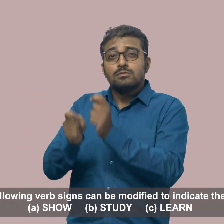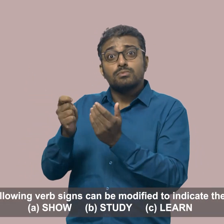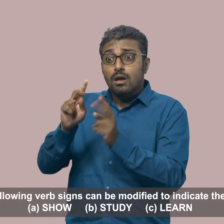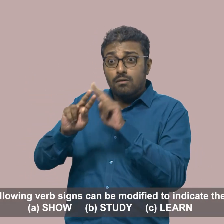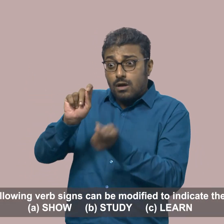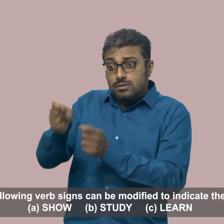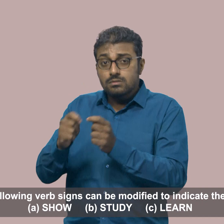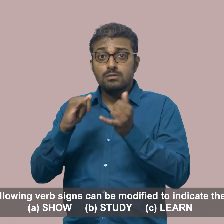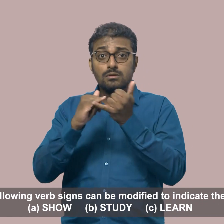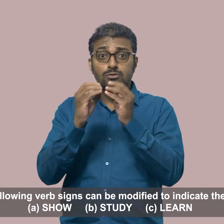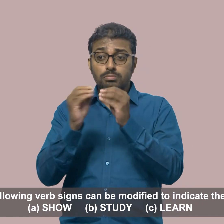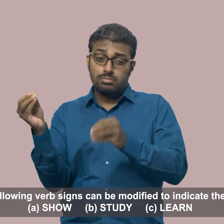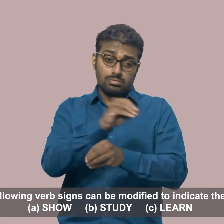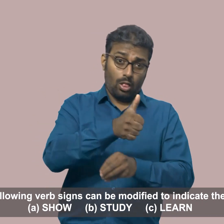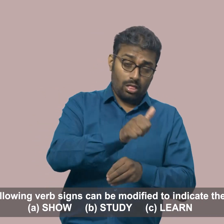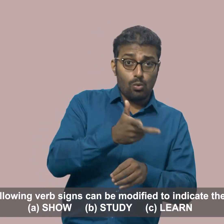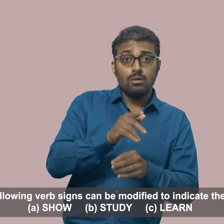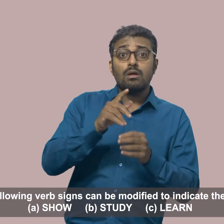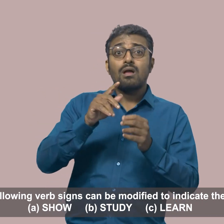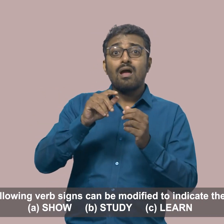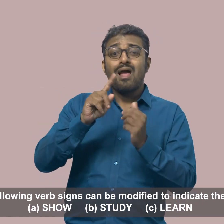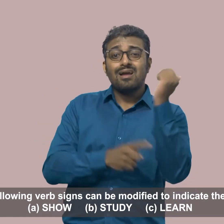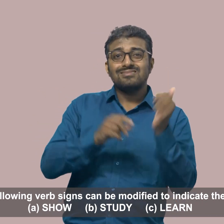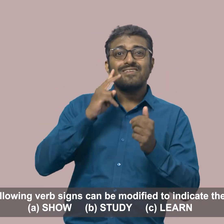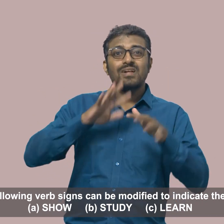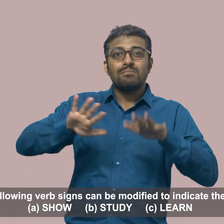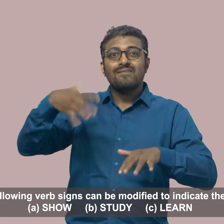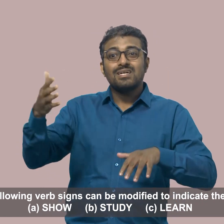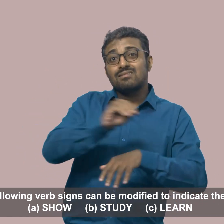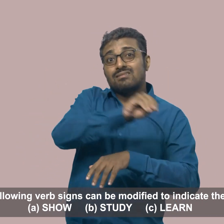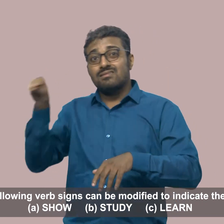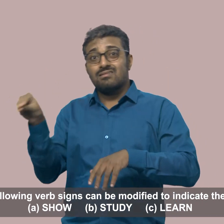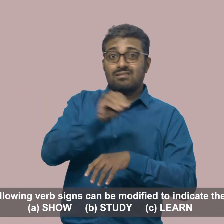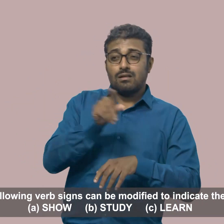of the following verb sign can be modified to indicate the subject object?